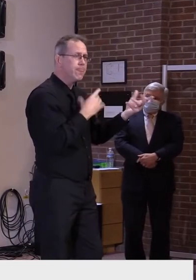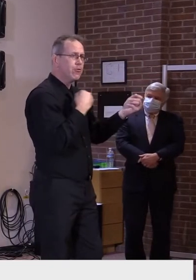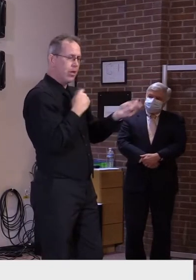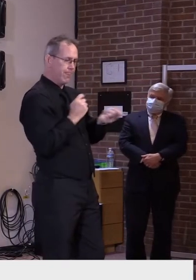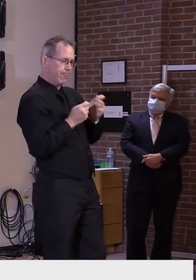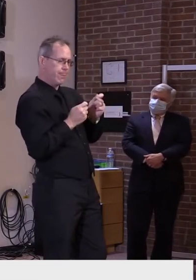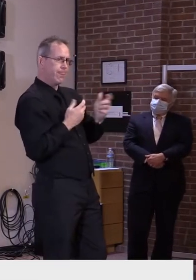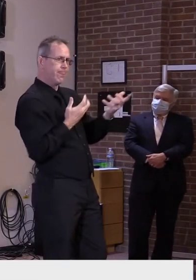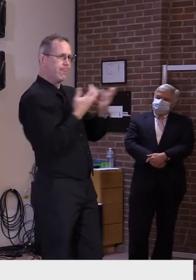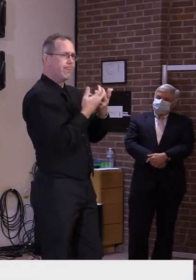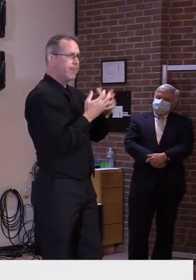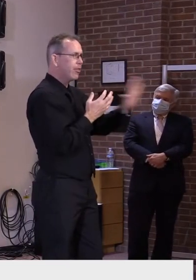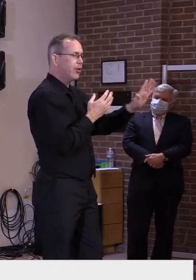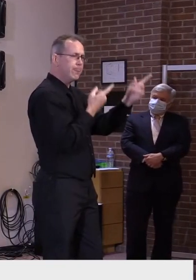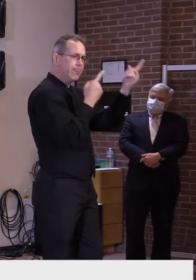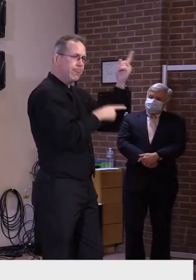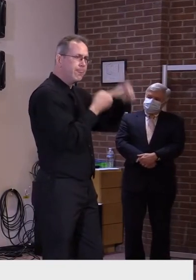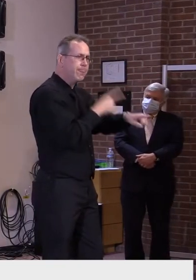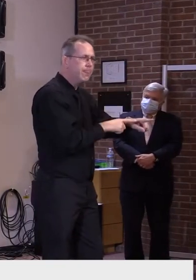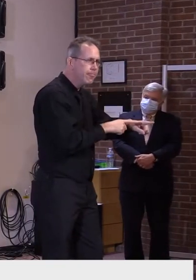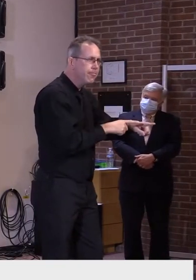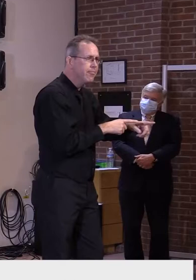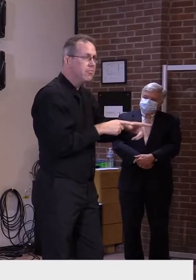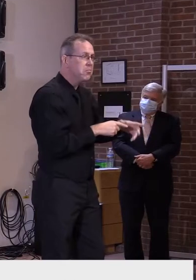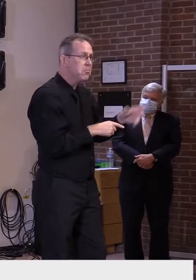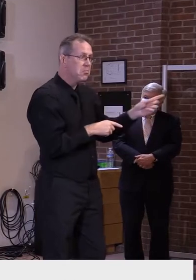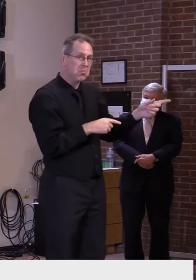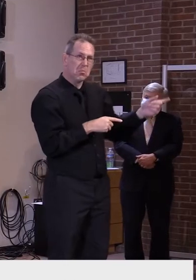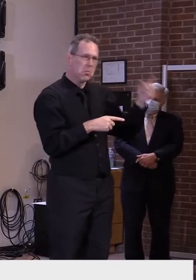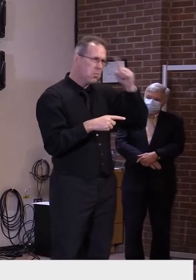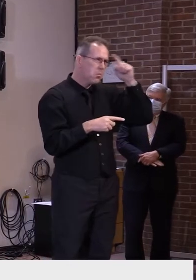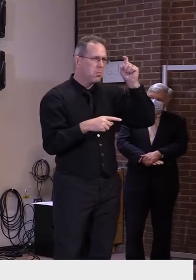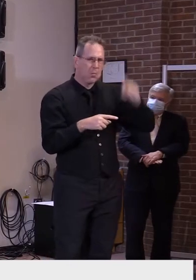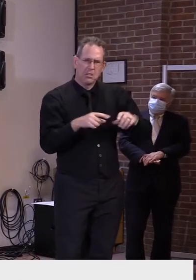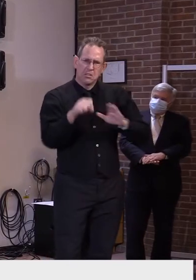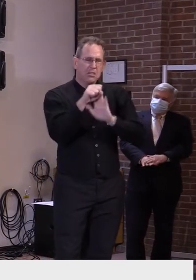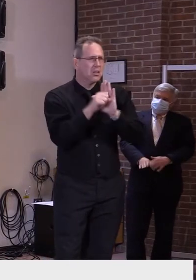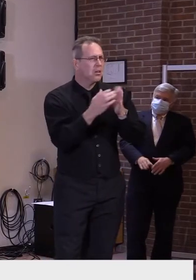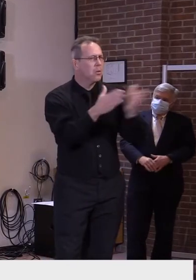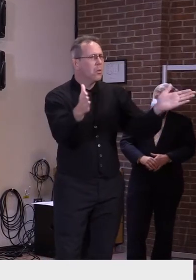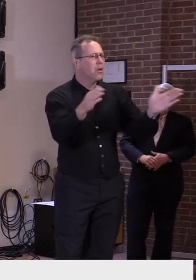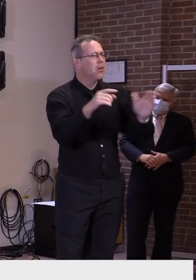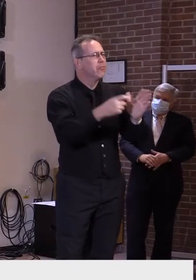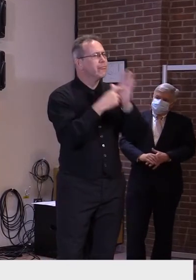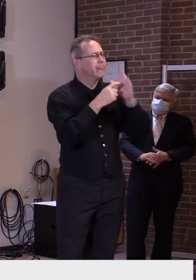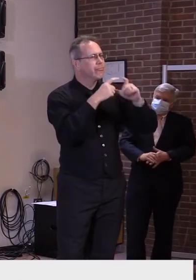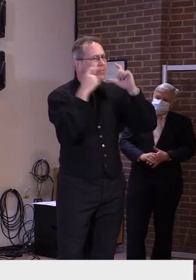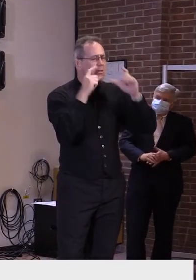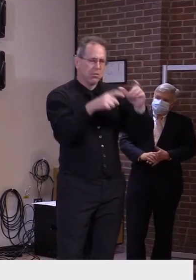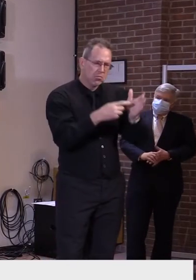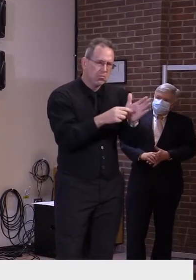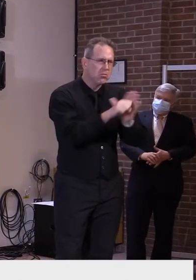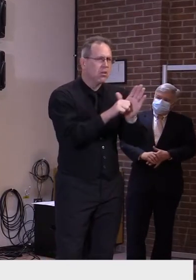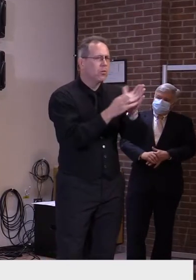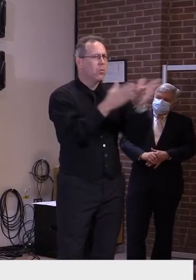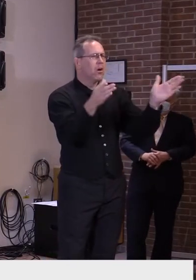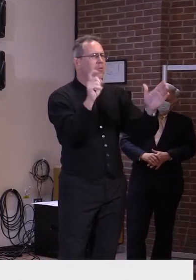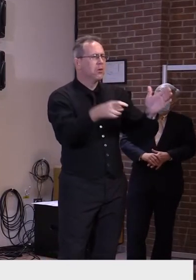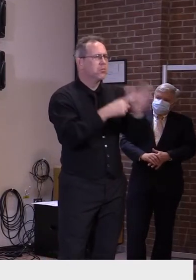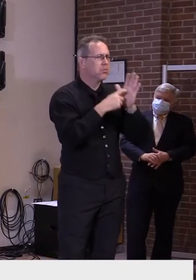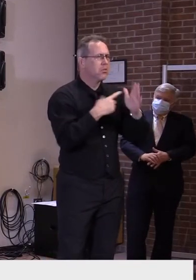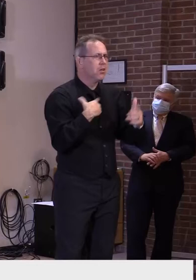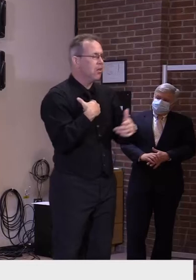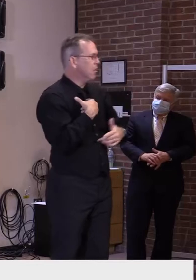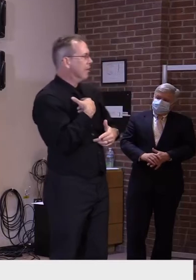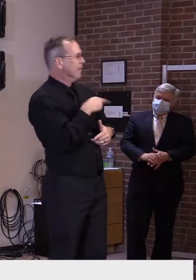Statewide mandates should be imposed, whether it's a mass mandate or other mandates, and I don't agree.